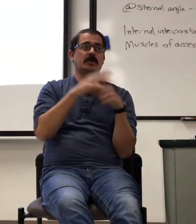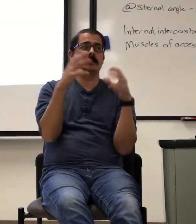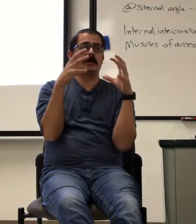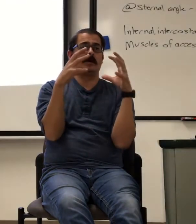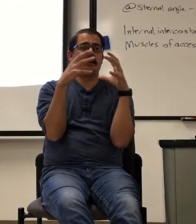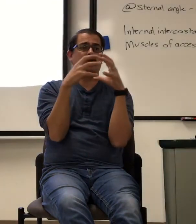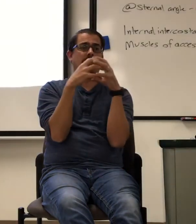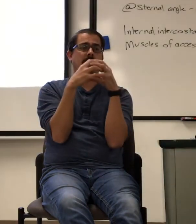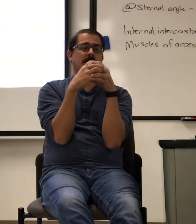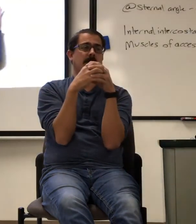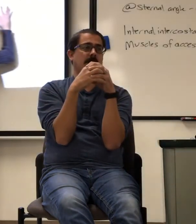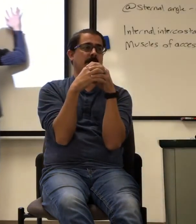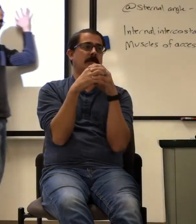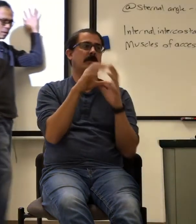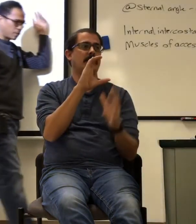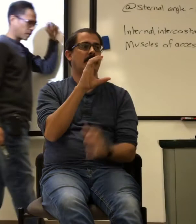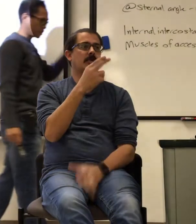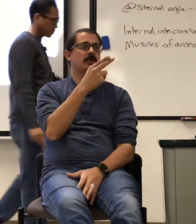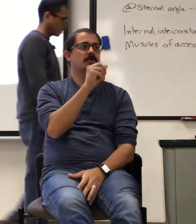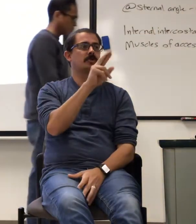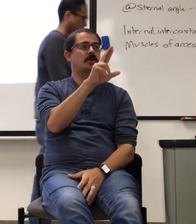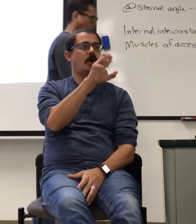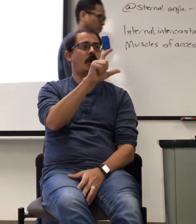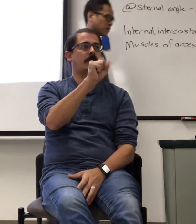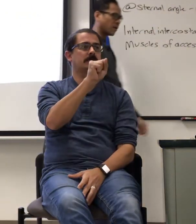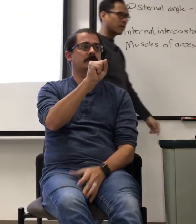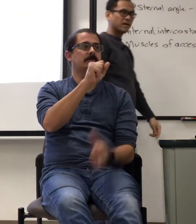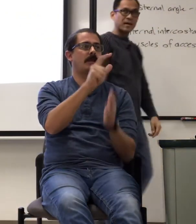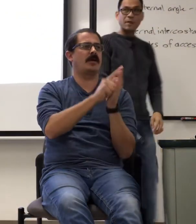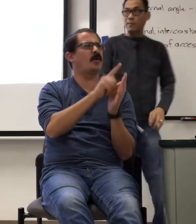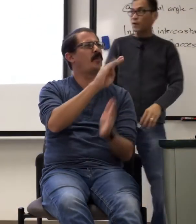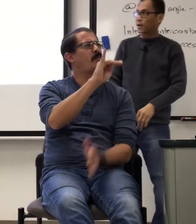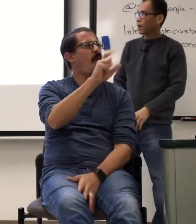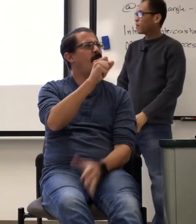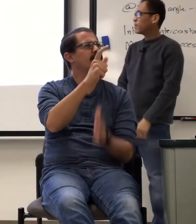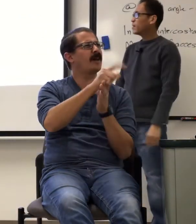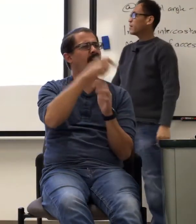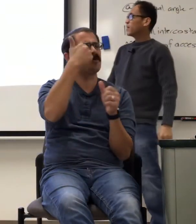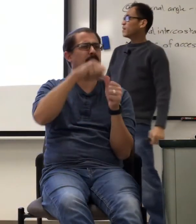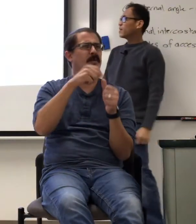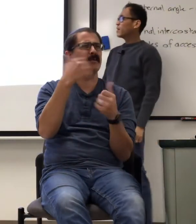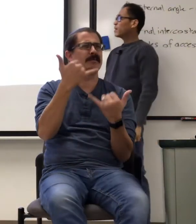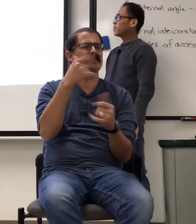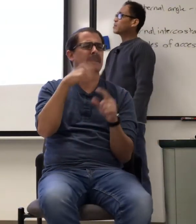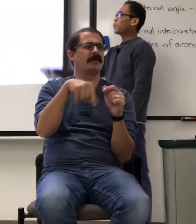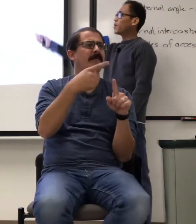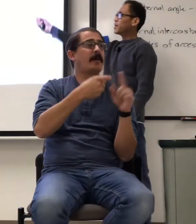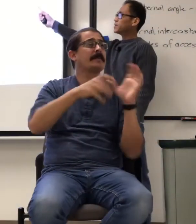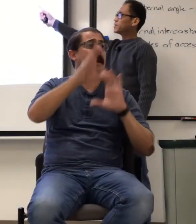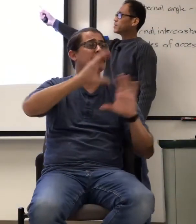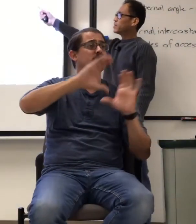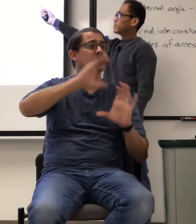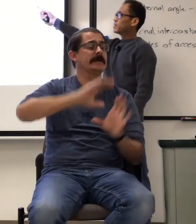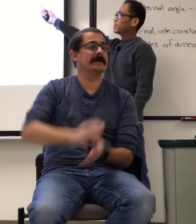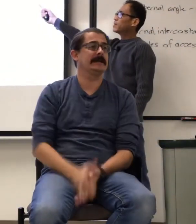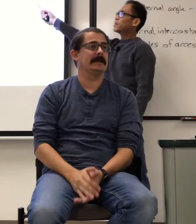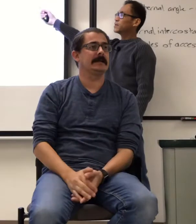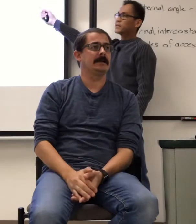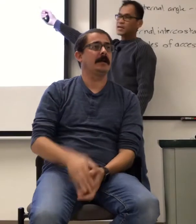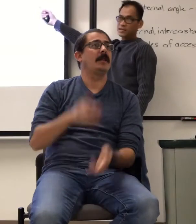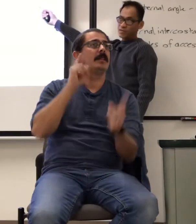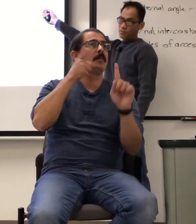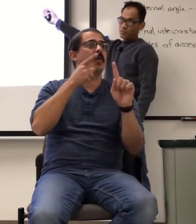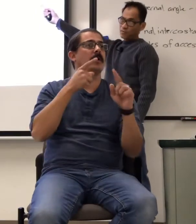law, Charles' law, I think, was Boyle's law. Can't remember right now. But the point is,